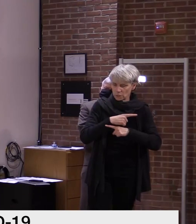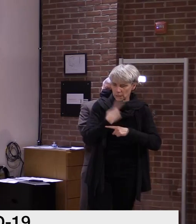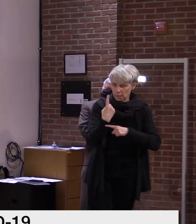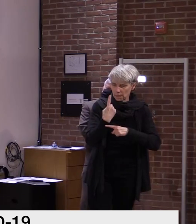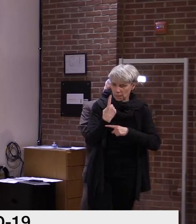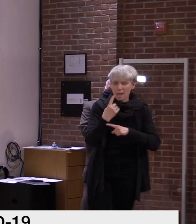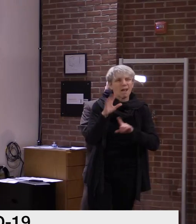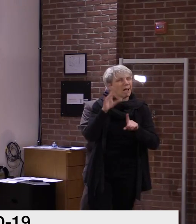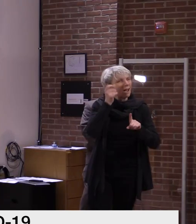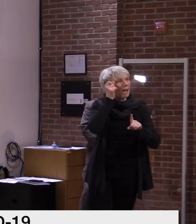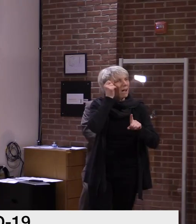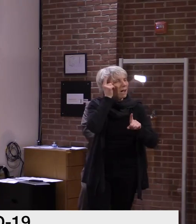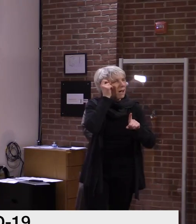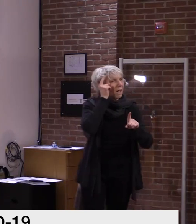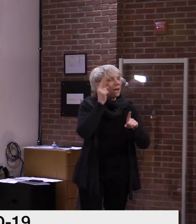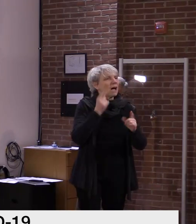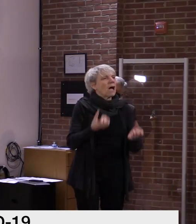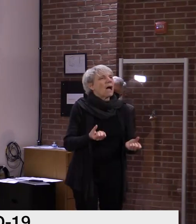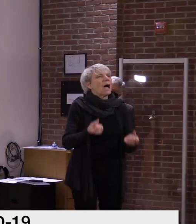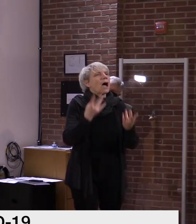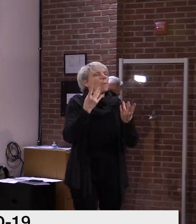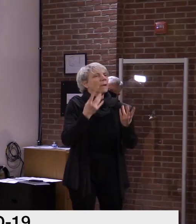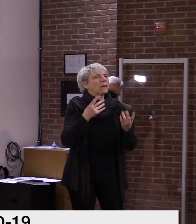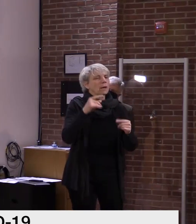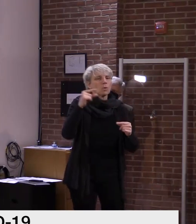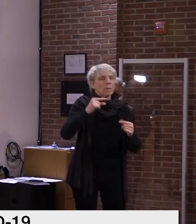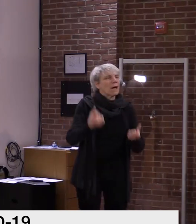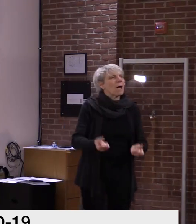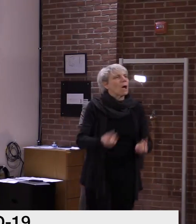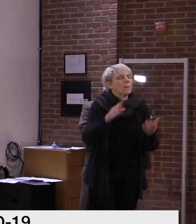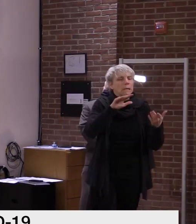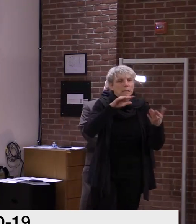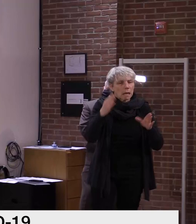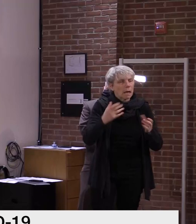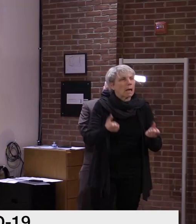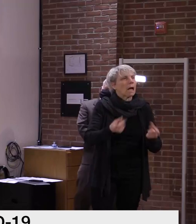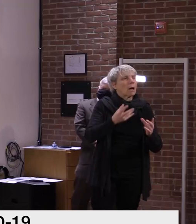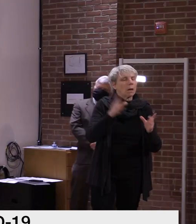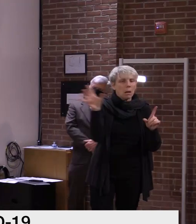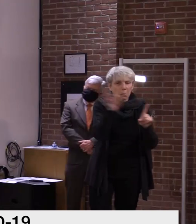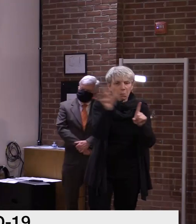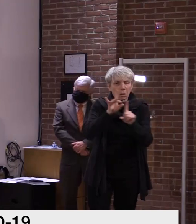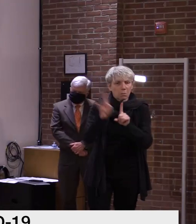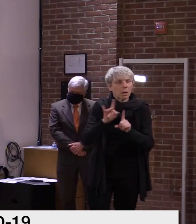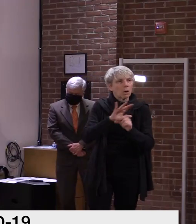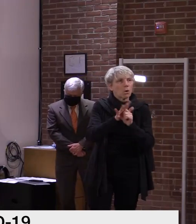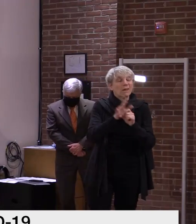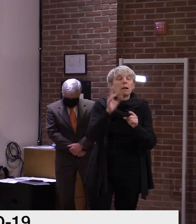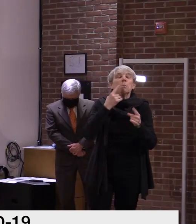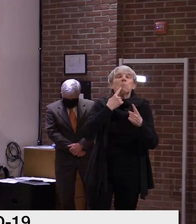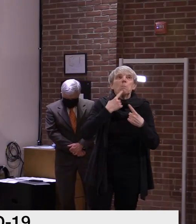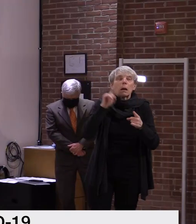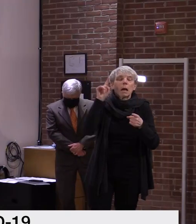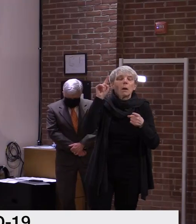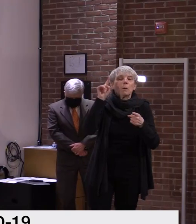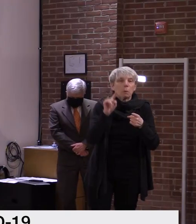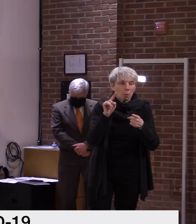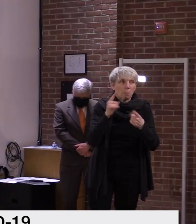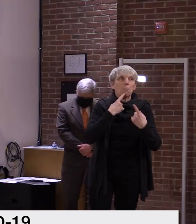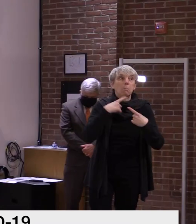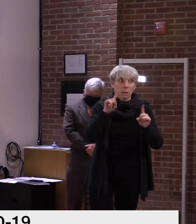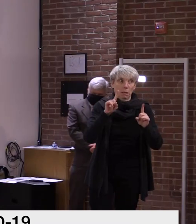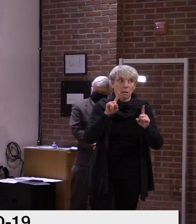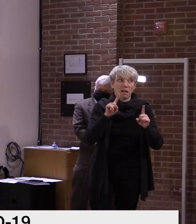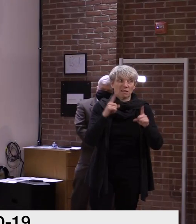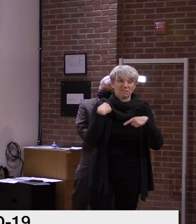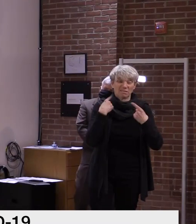point in terms of number of cases and deaths in Montreal. So that's a good sign for Quebec. But